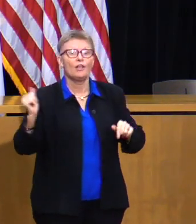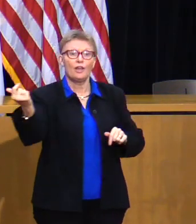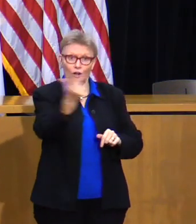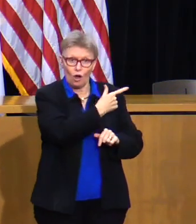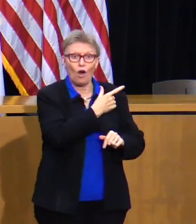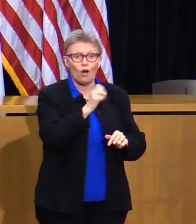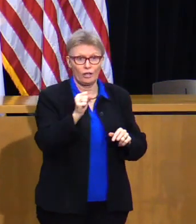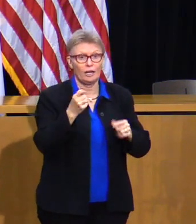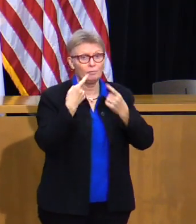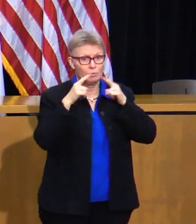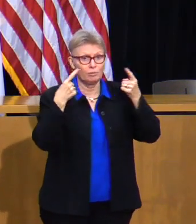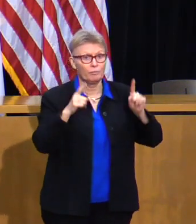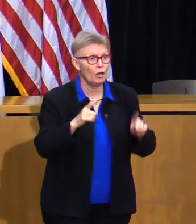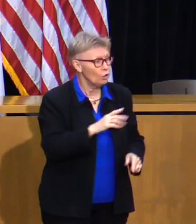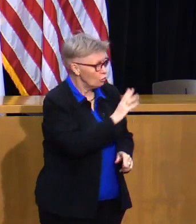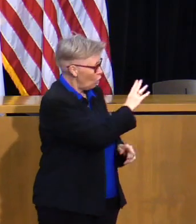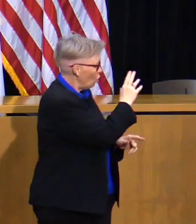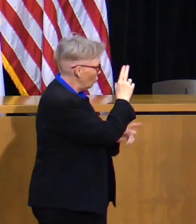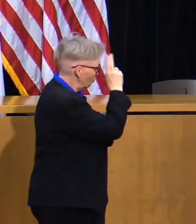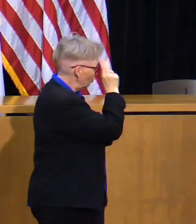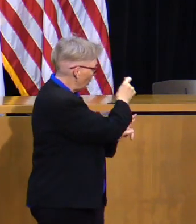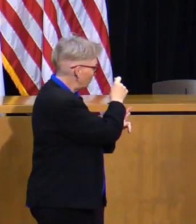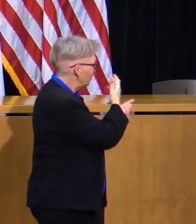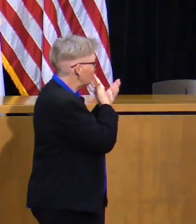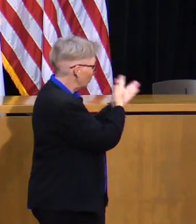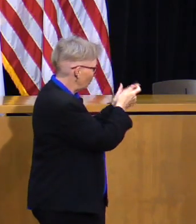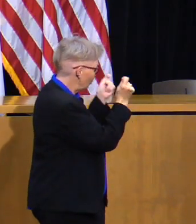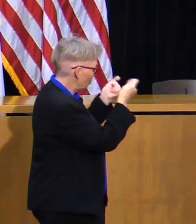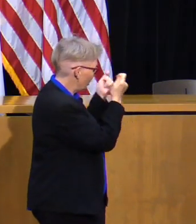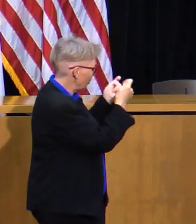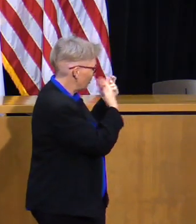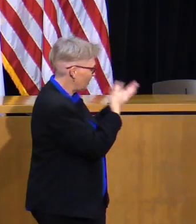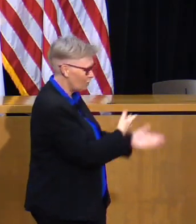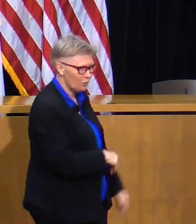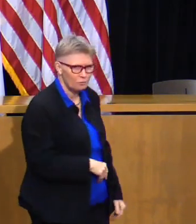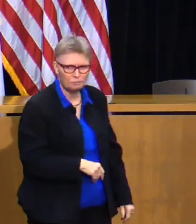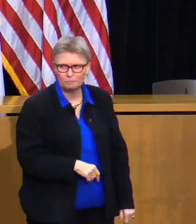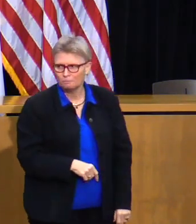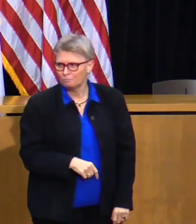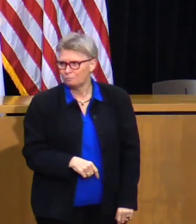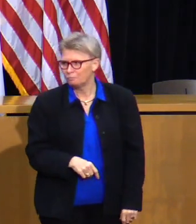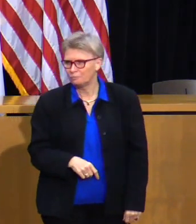by the way, congratulations again, Your Honor. Much appreciated. Thanks.